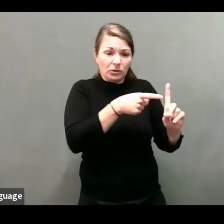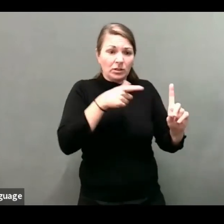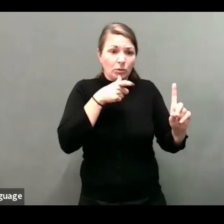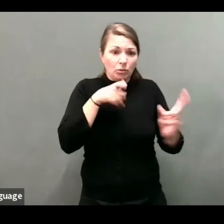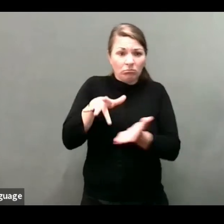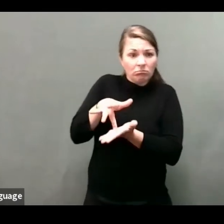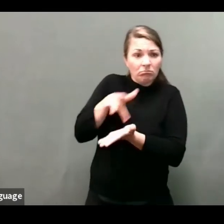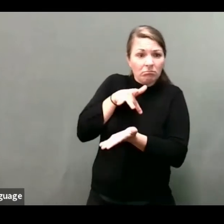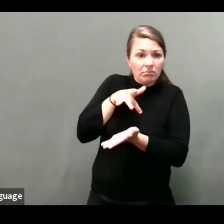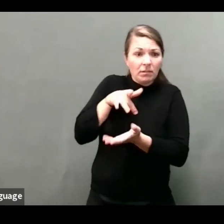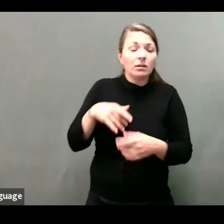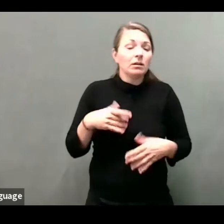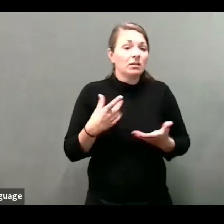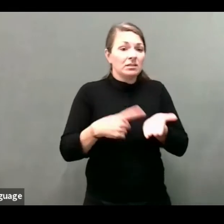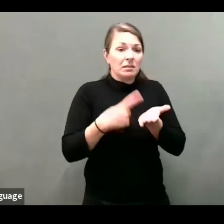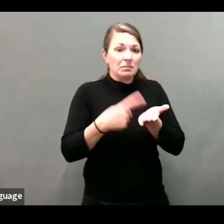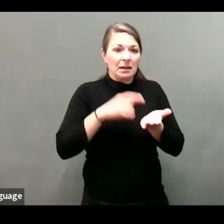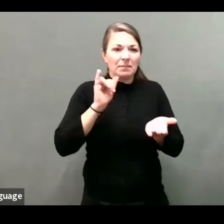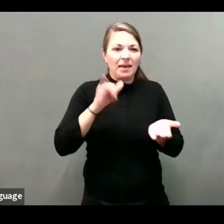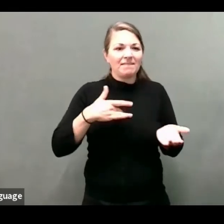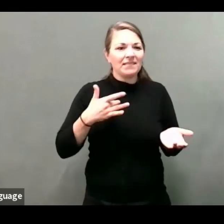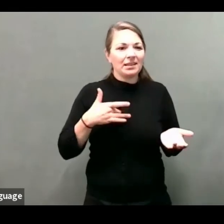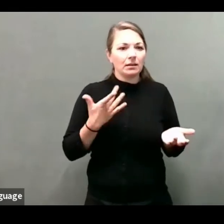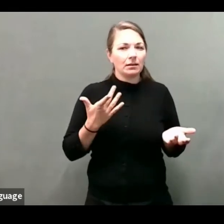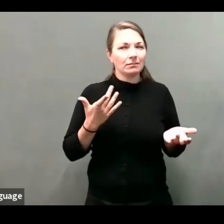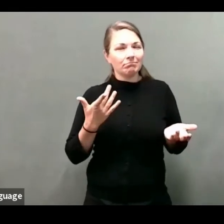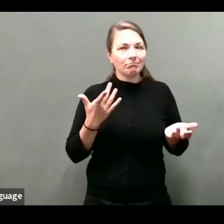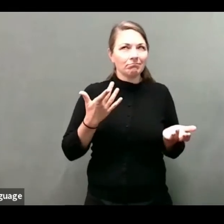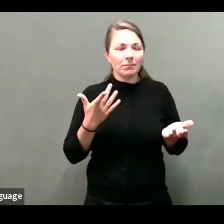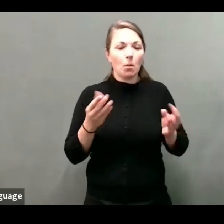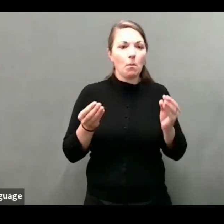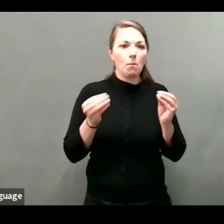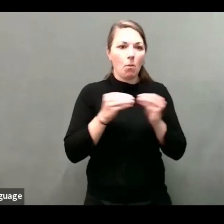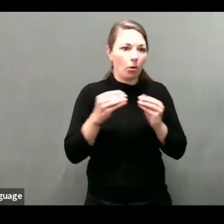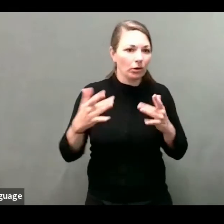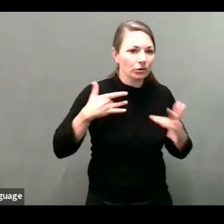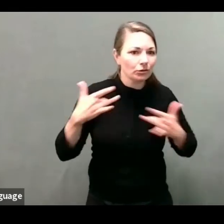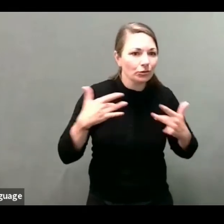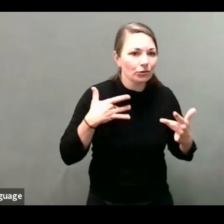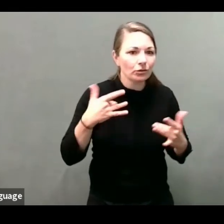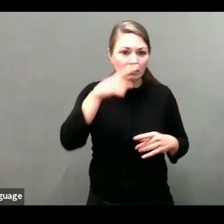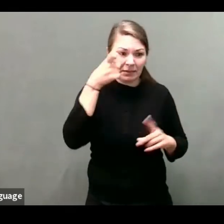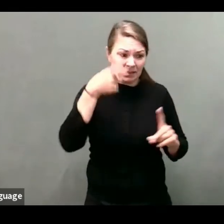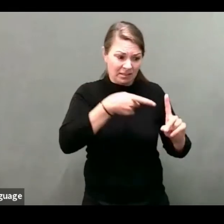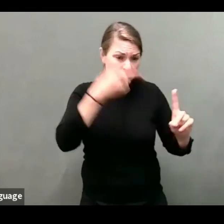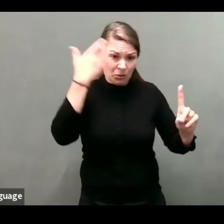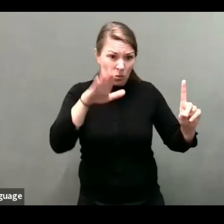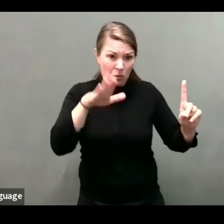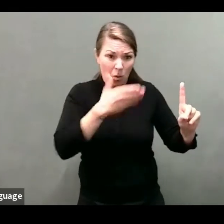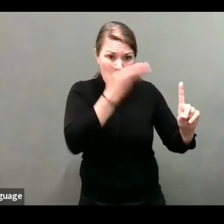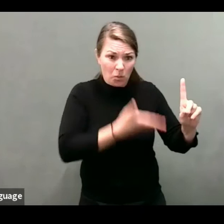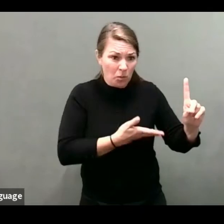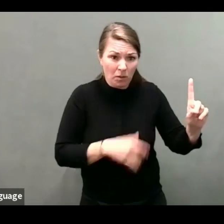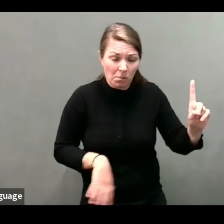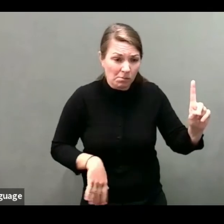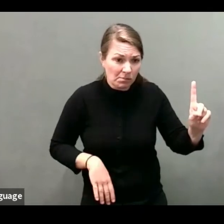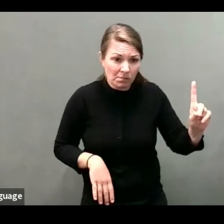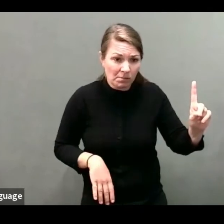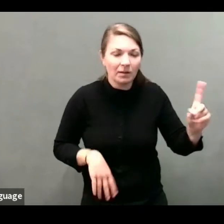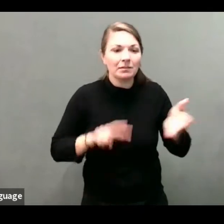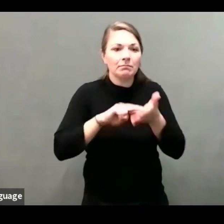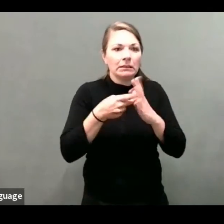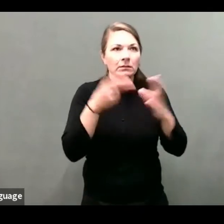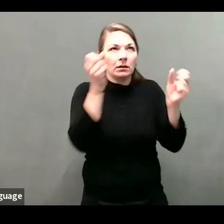ways that can actually feel more concerning to the survivor, because not knowing means that they can imagine